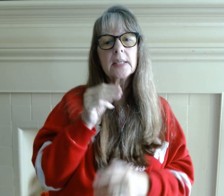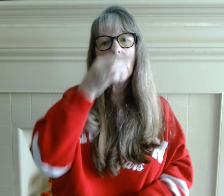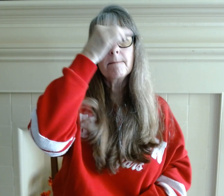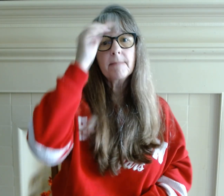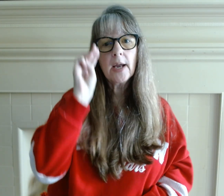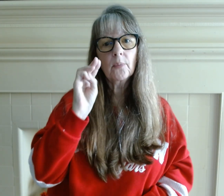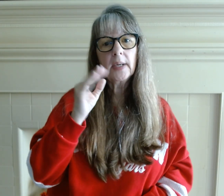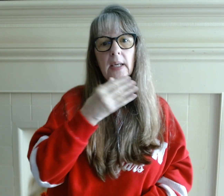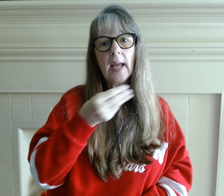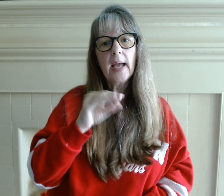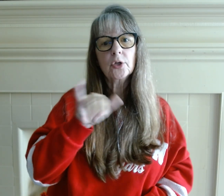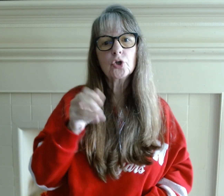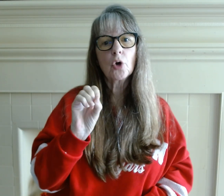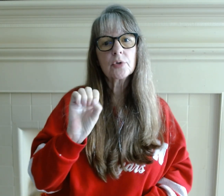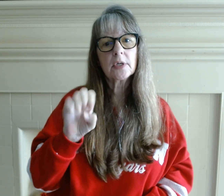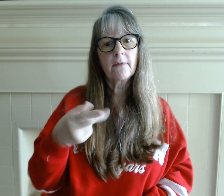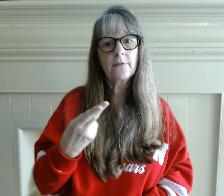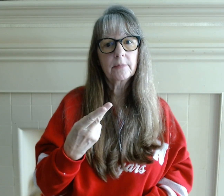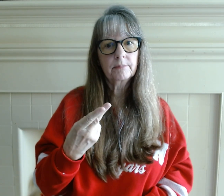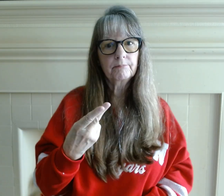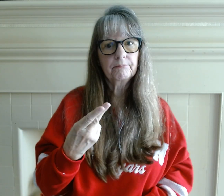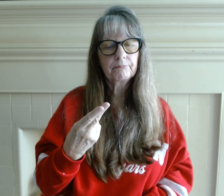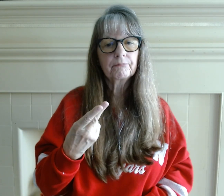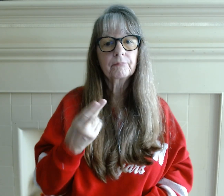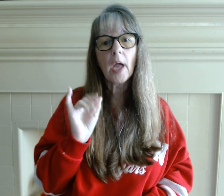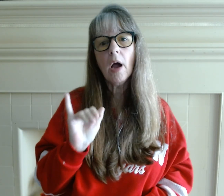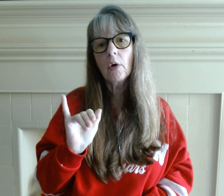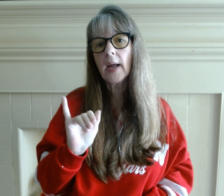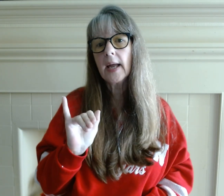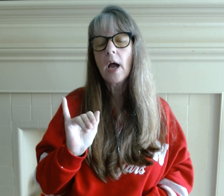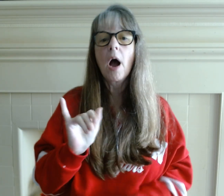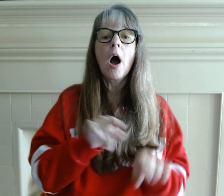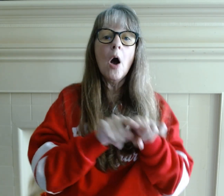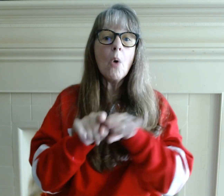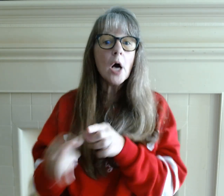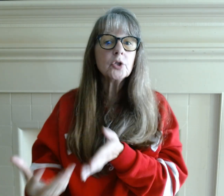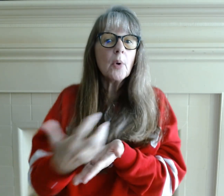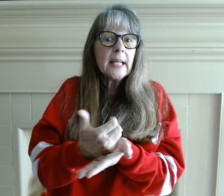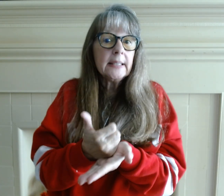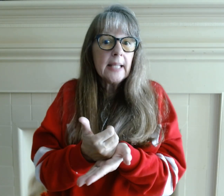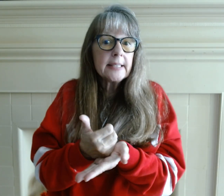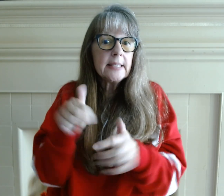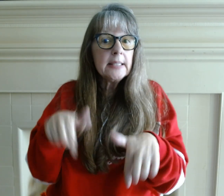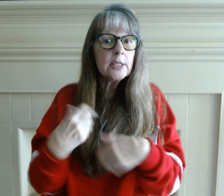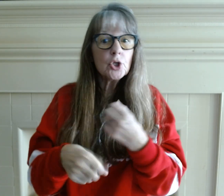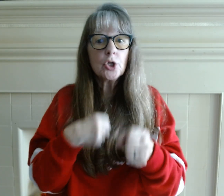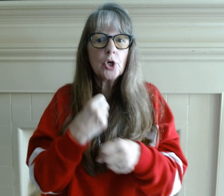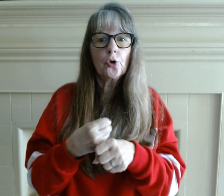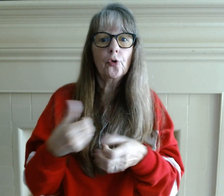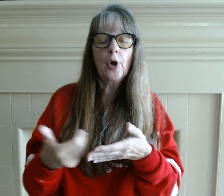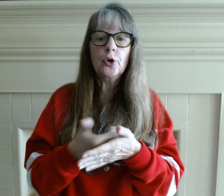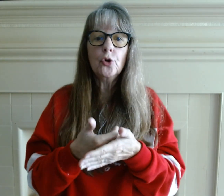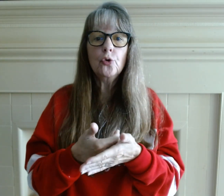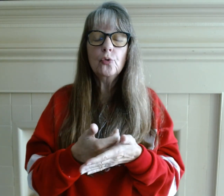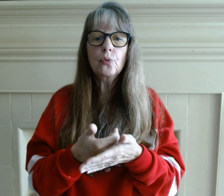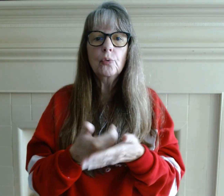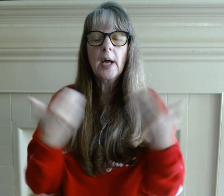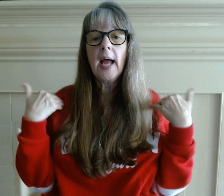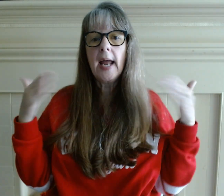and Mary and Joseph. Oh, okay. Oh, also, I collected this year a new